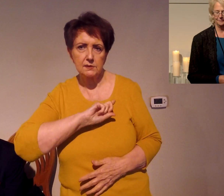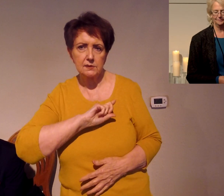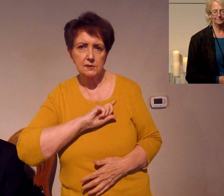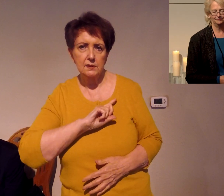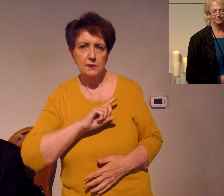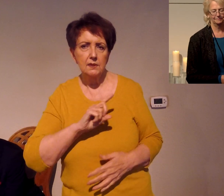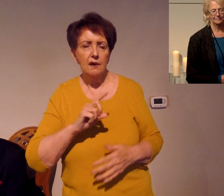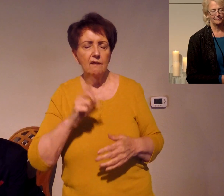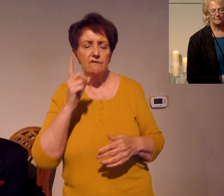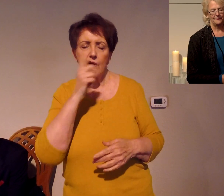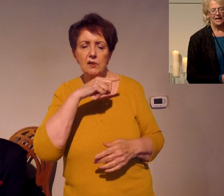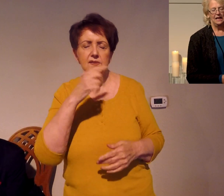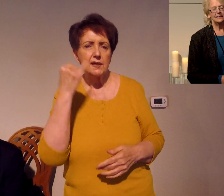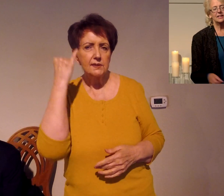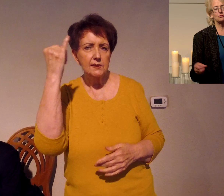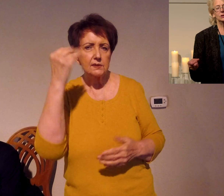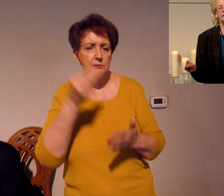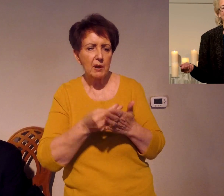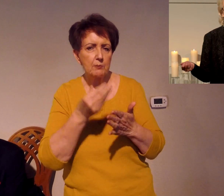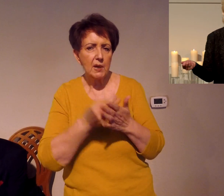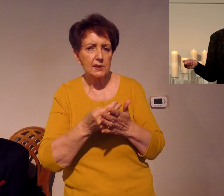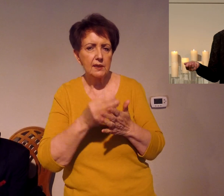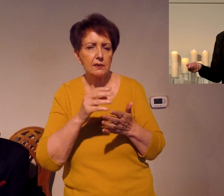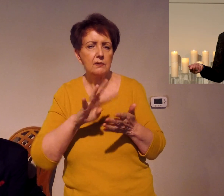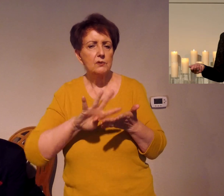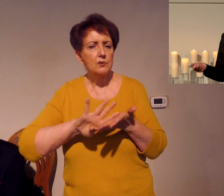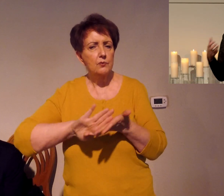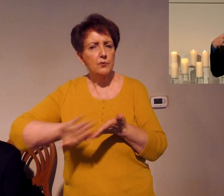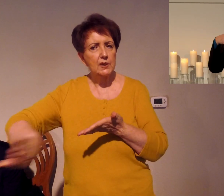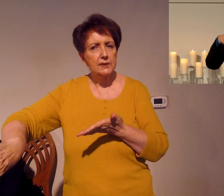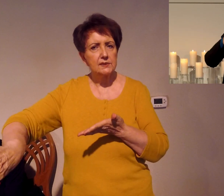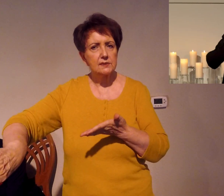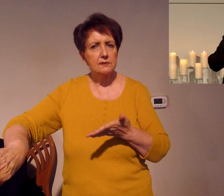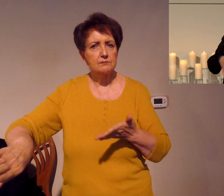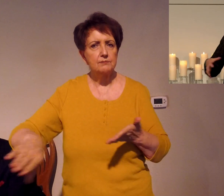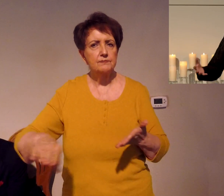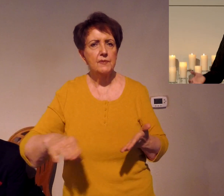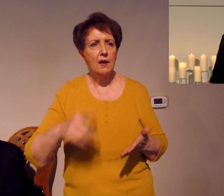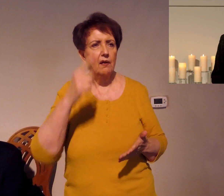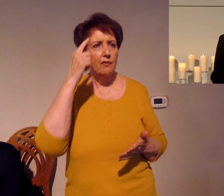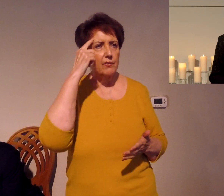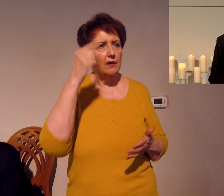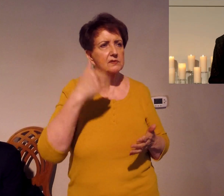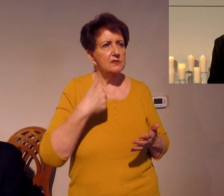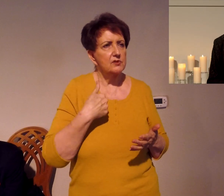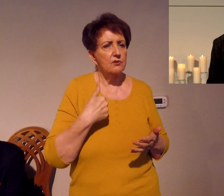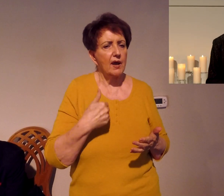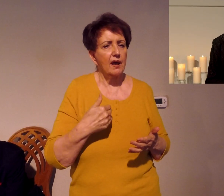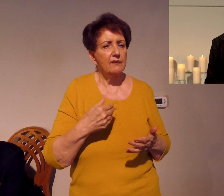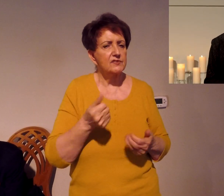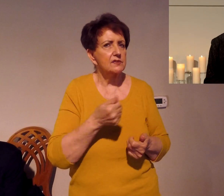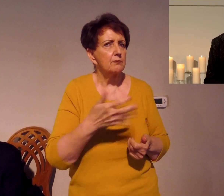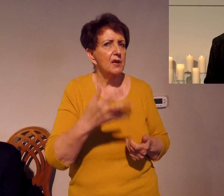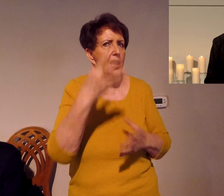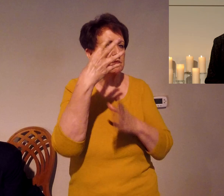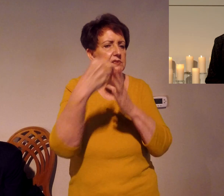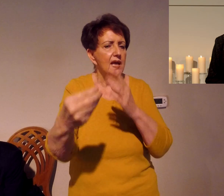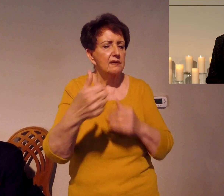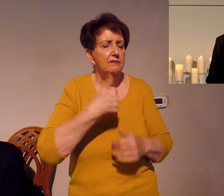money. Let us release any thought that we have that something outside of ourselves makes us